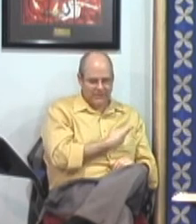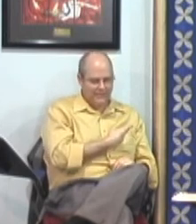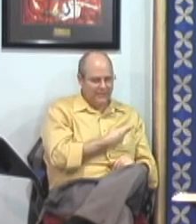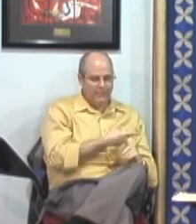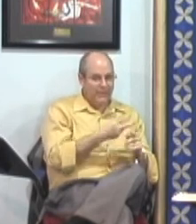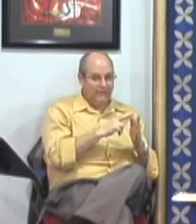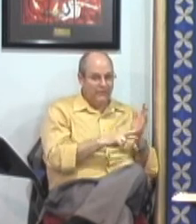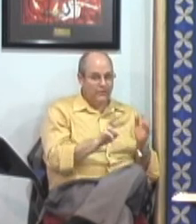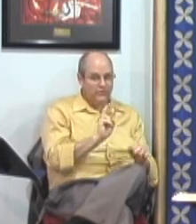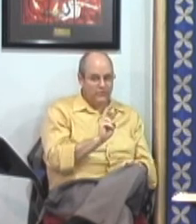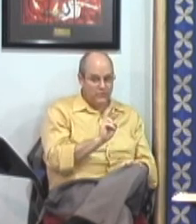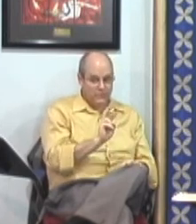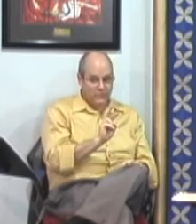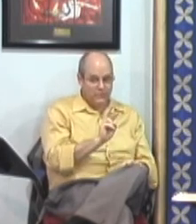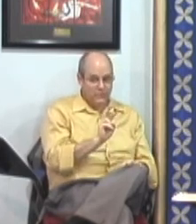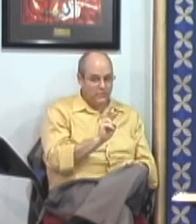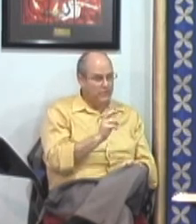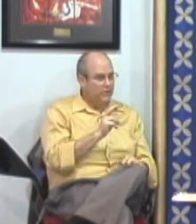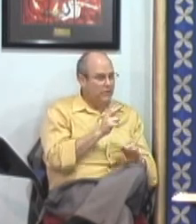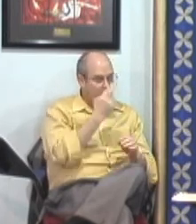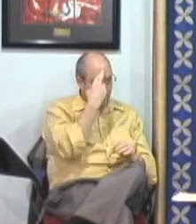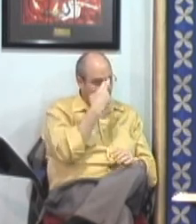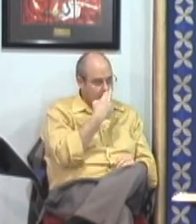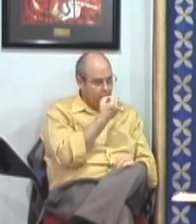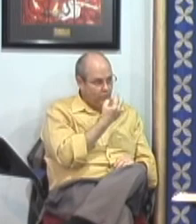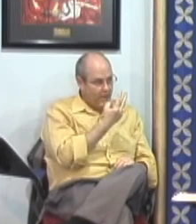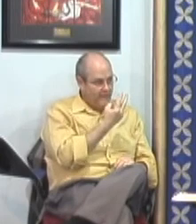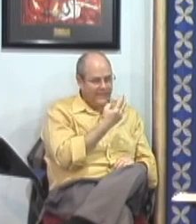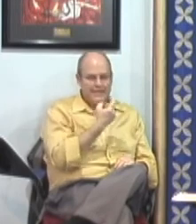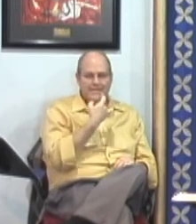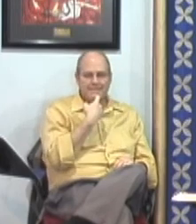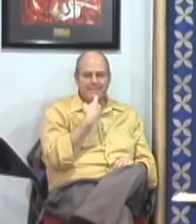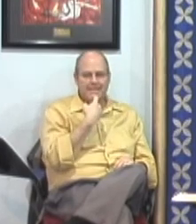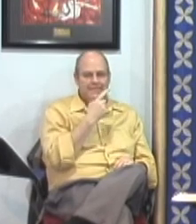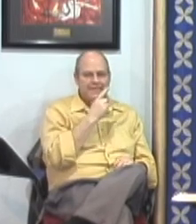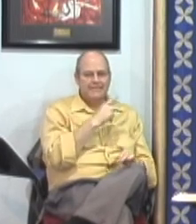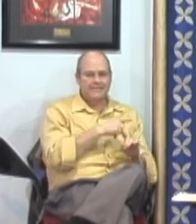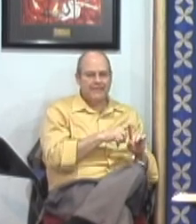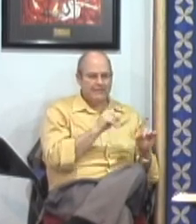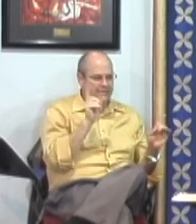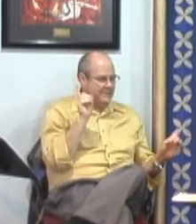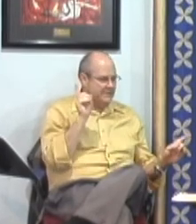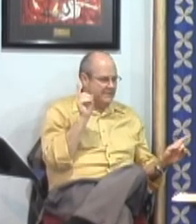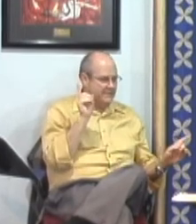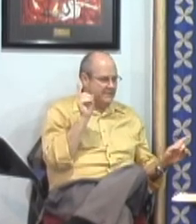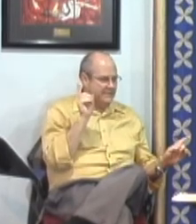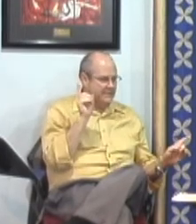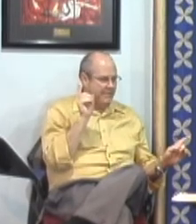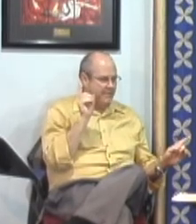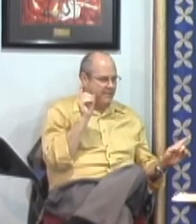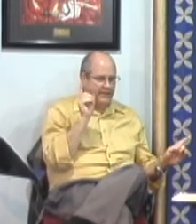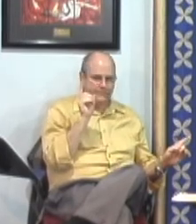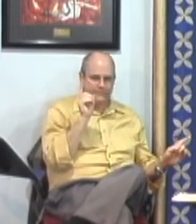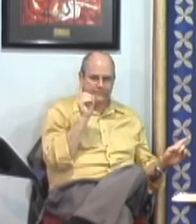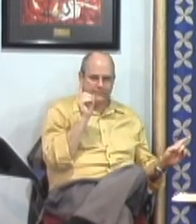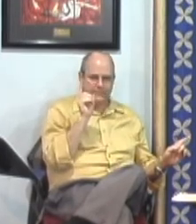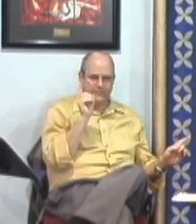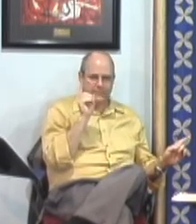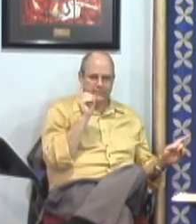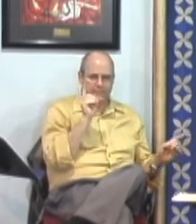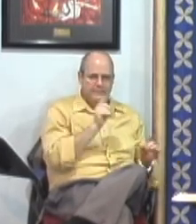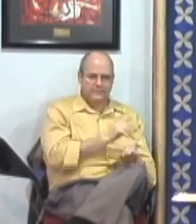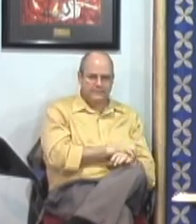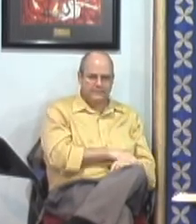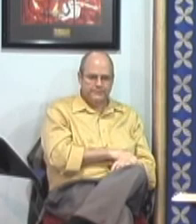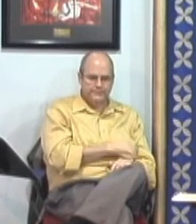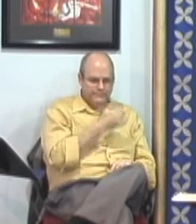2 of Romans 12 tells us that it's actually something really different. Very,